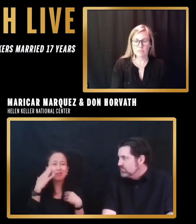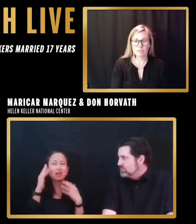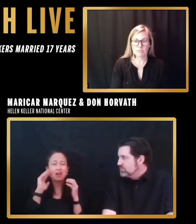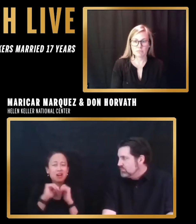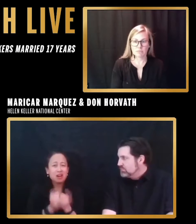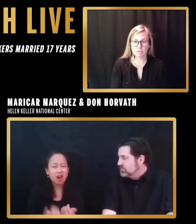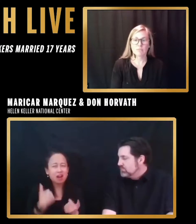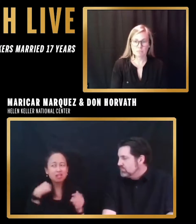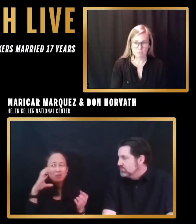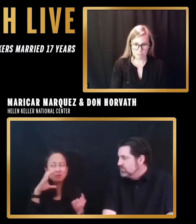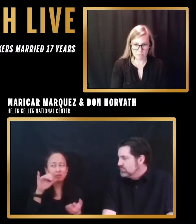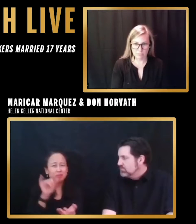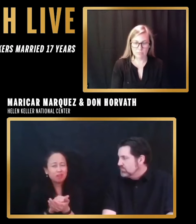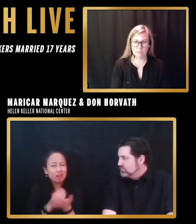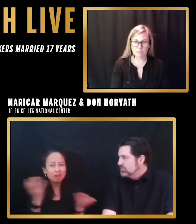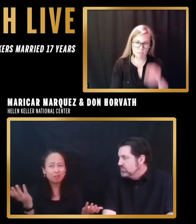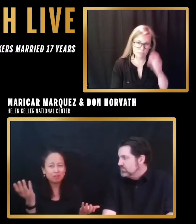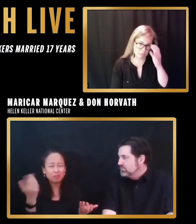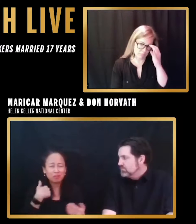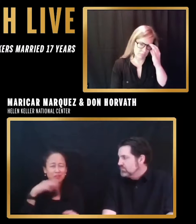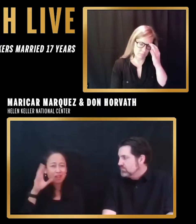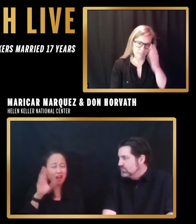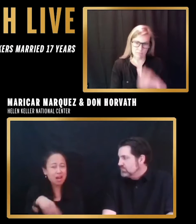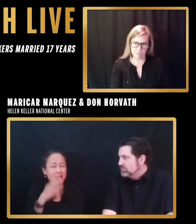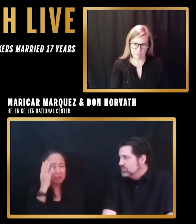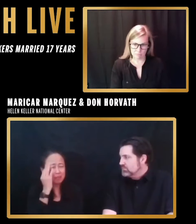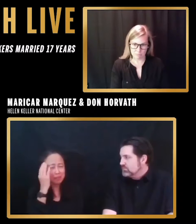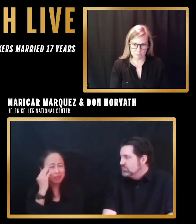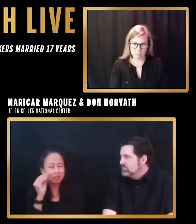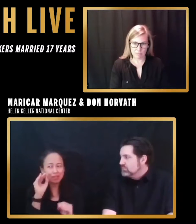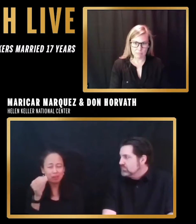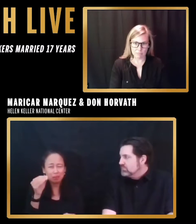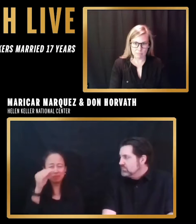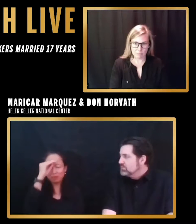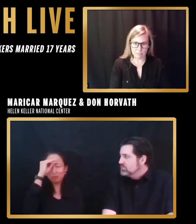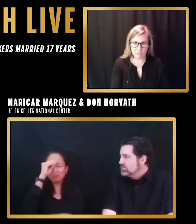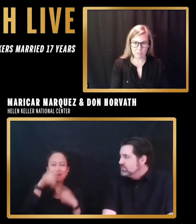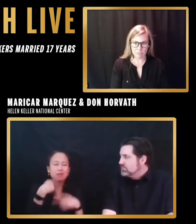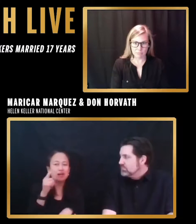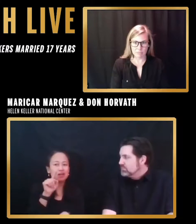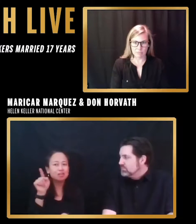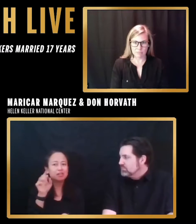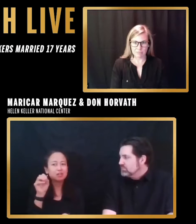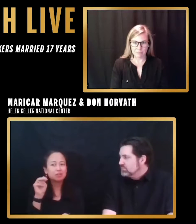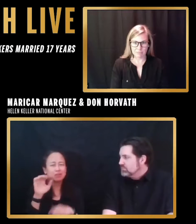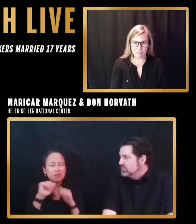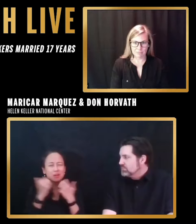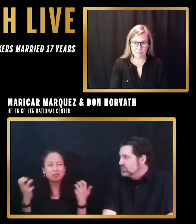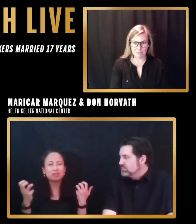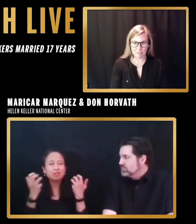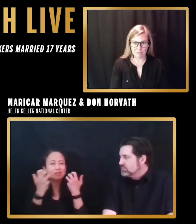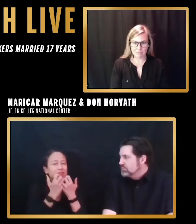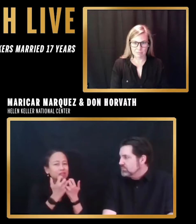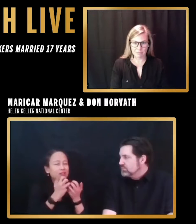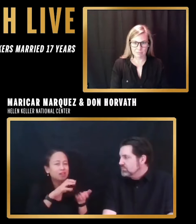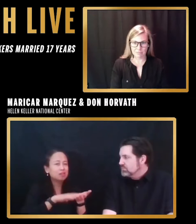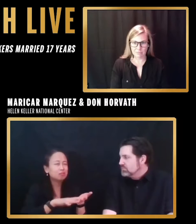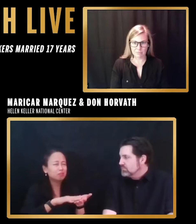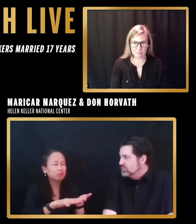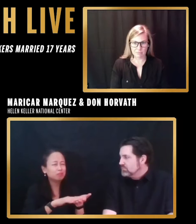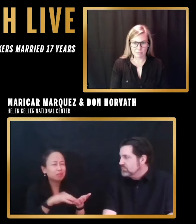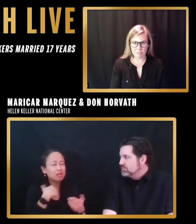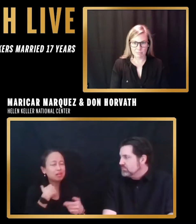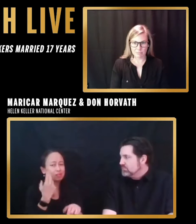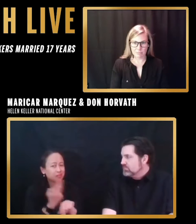regional representative meetings, all via Zoom, but it's visual. I didn't have any experience with Zoom